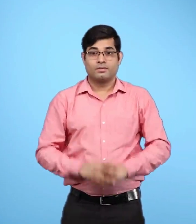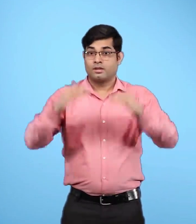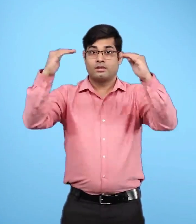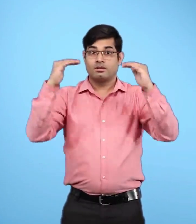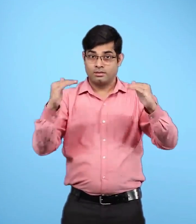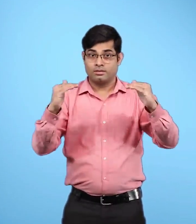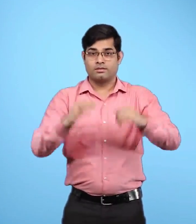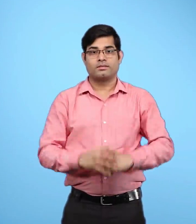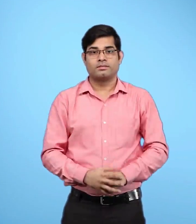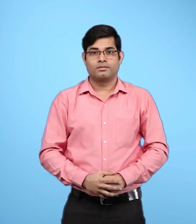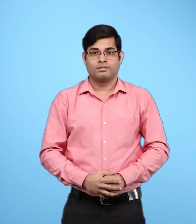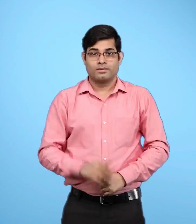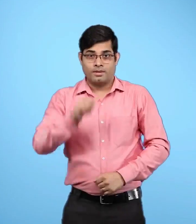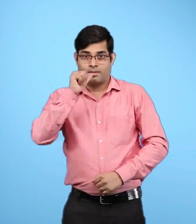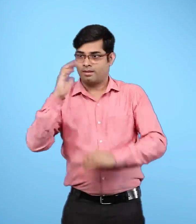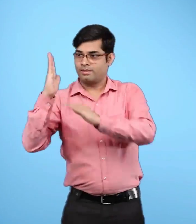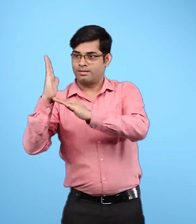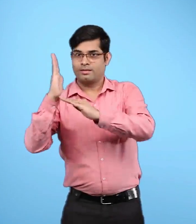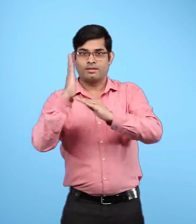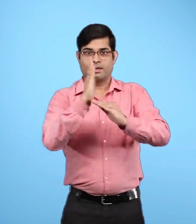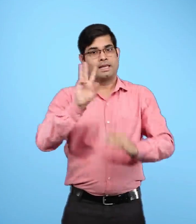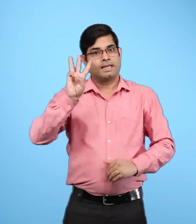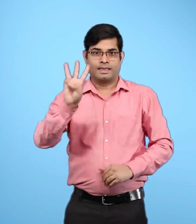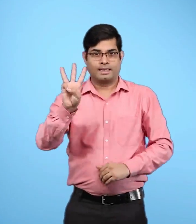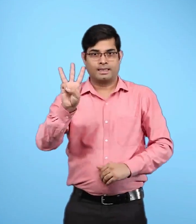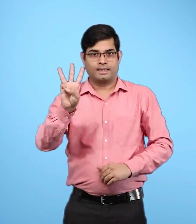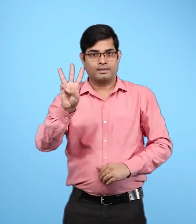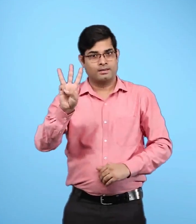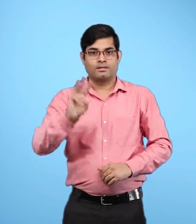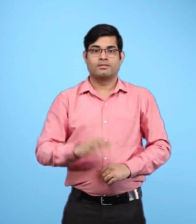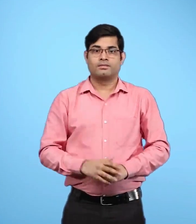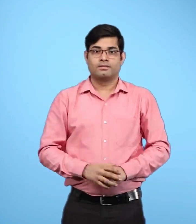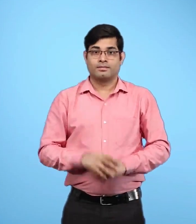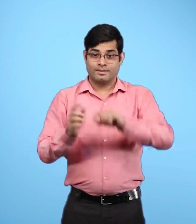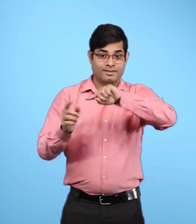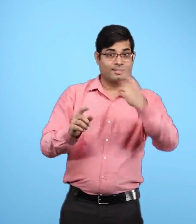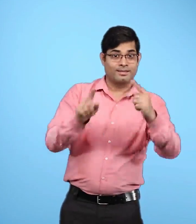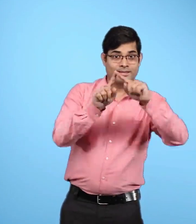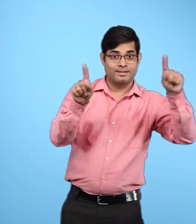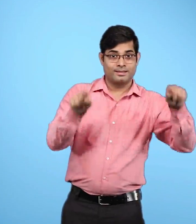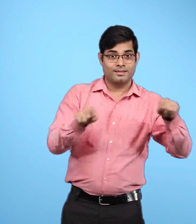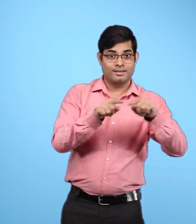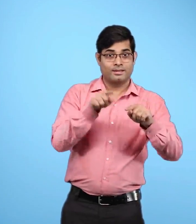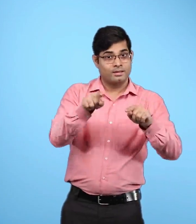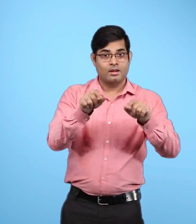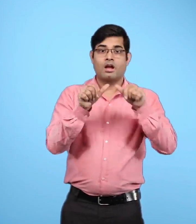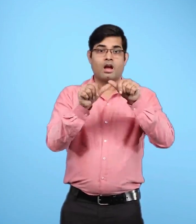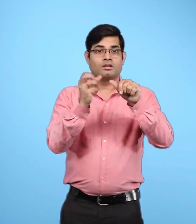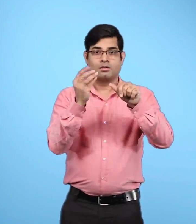Row 3. Column 1 has a picture of 3 glasses of water and column 2 has space